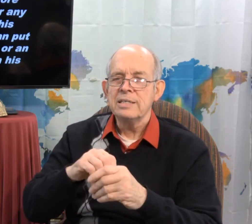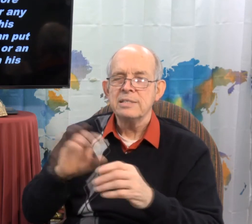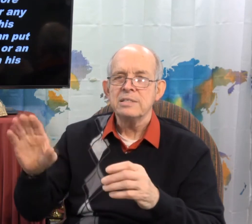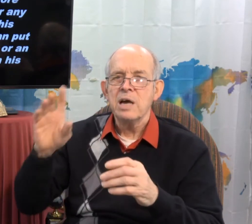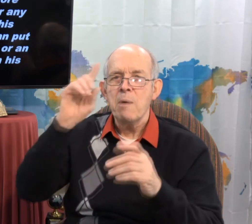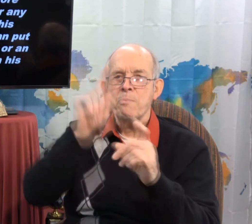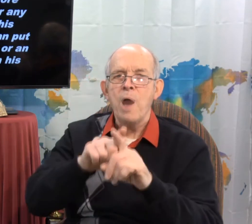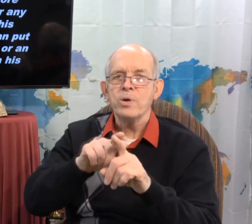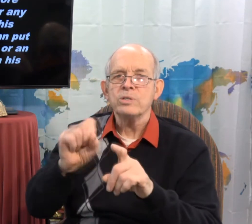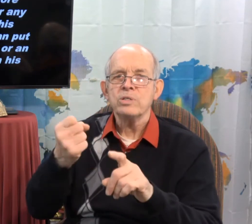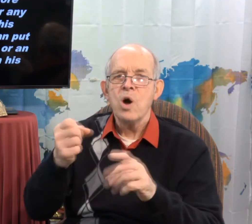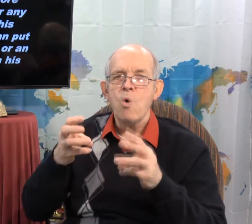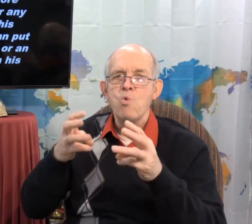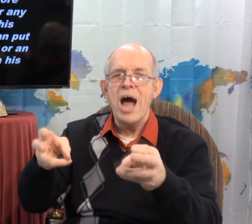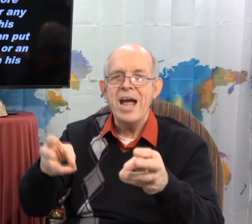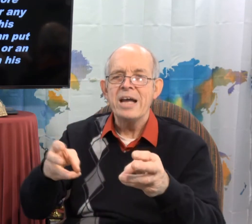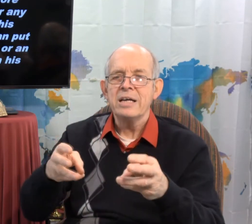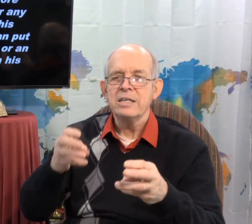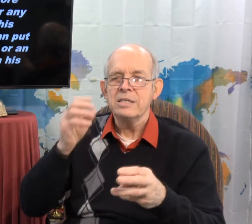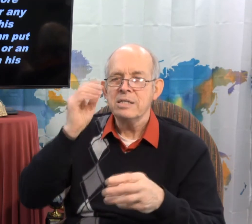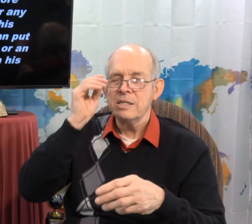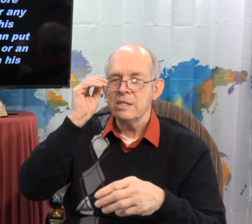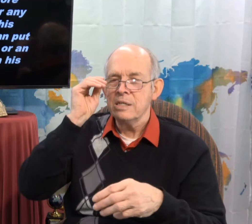his brother's way.